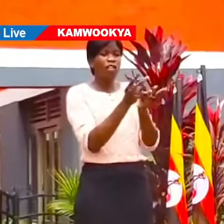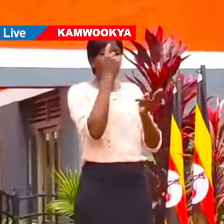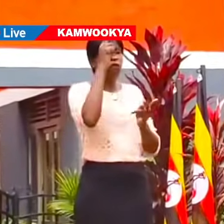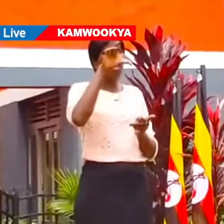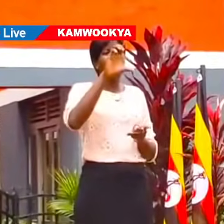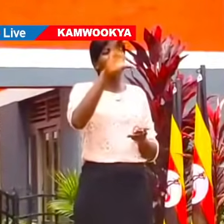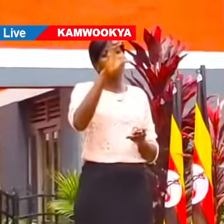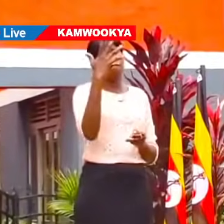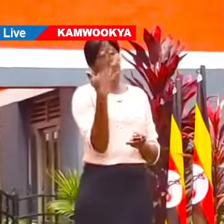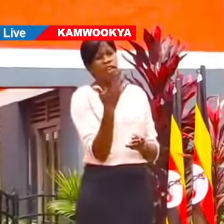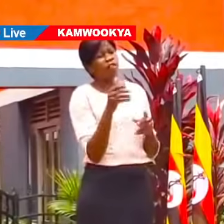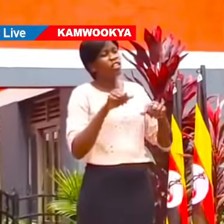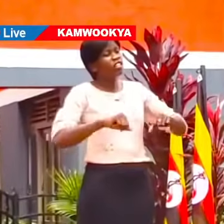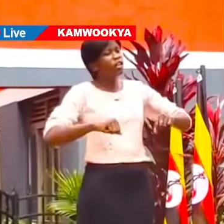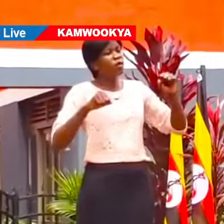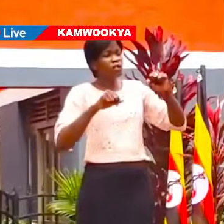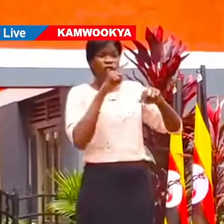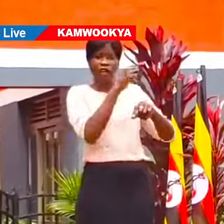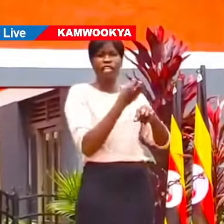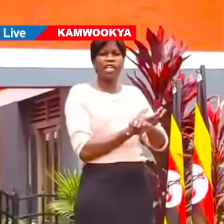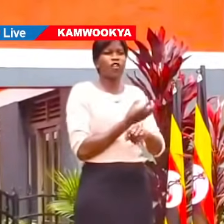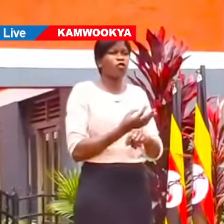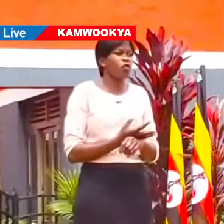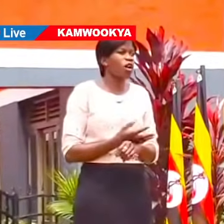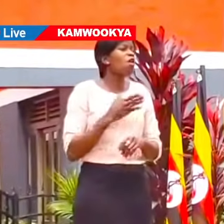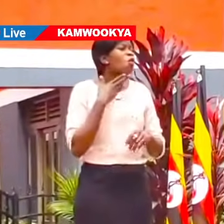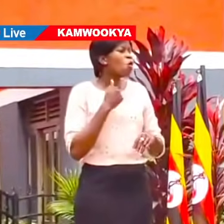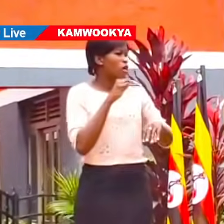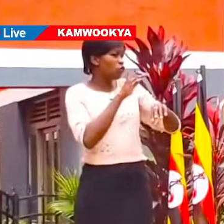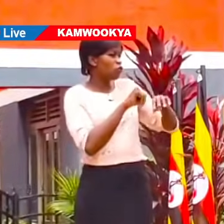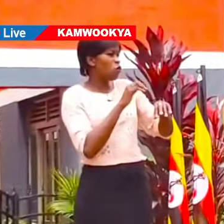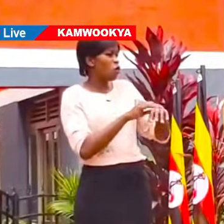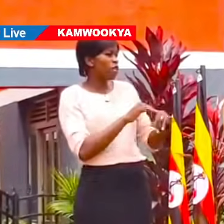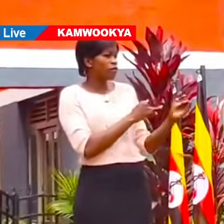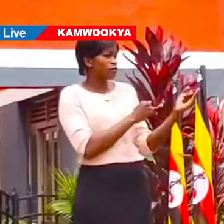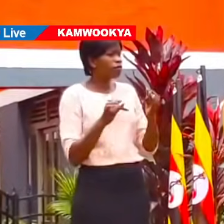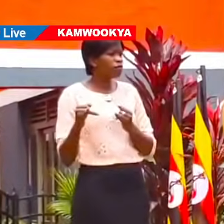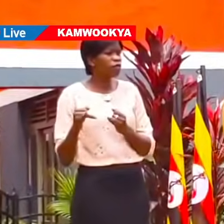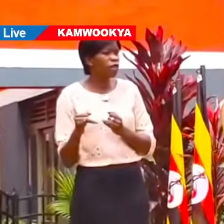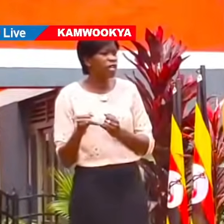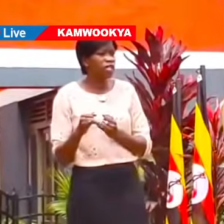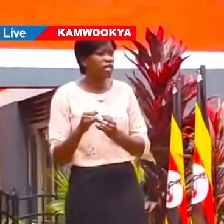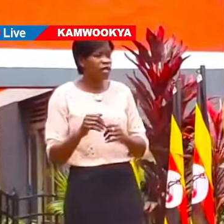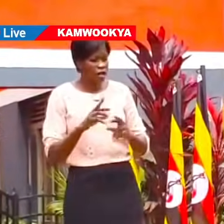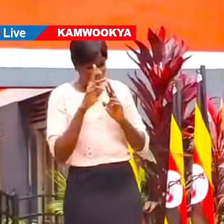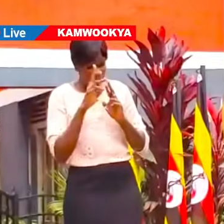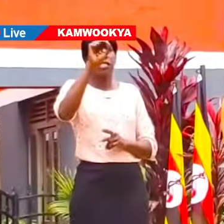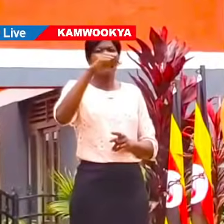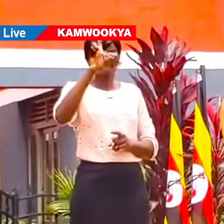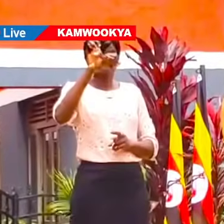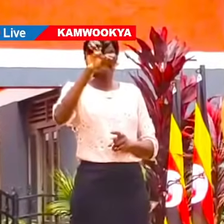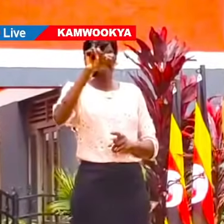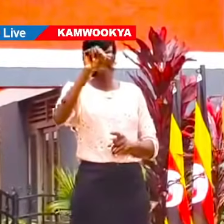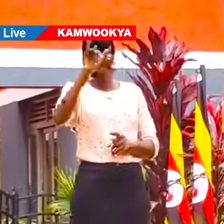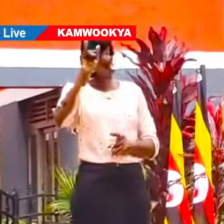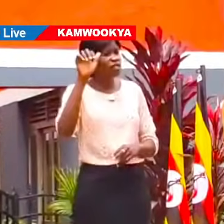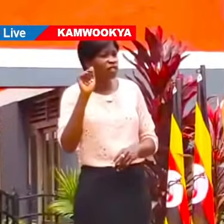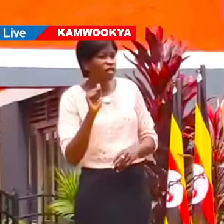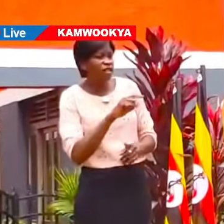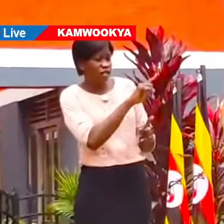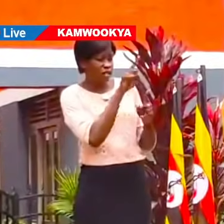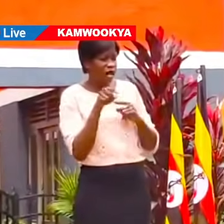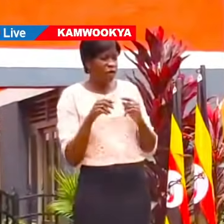chairperson owe Kayunga. Mwebale ngenda kuyita owekitiibwa Sserukenya wange ebyamegemu